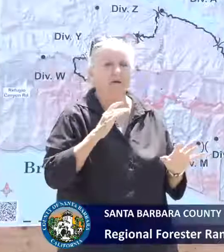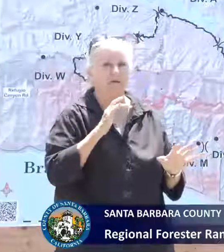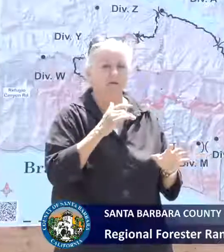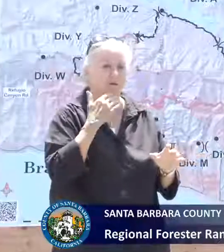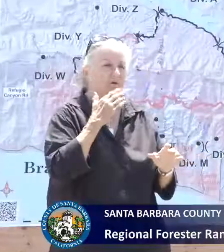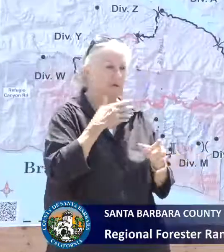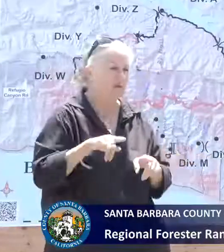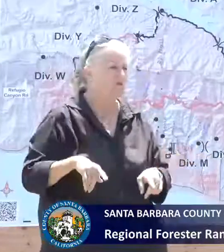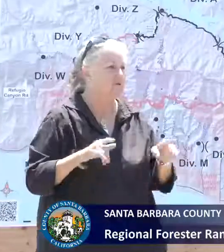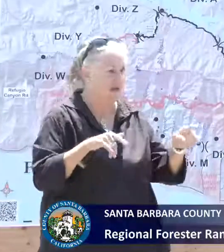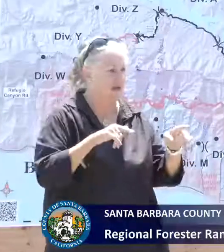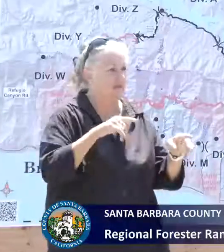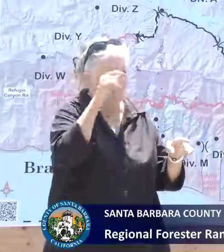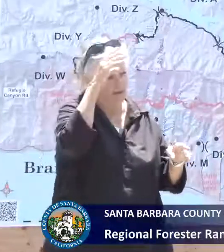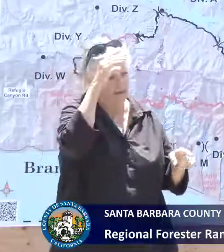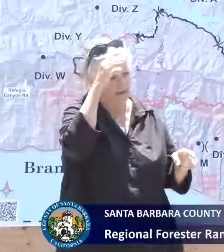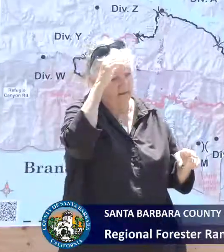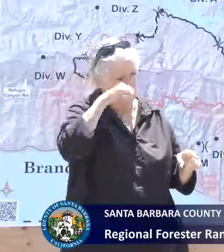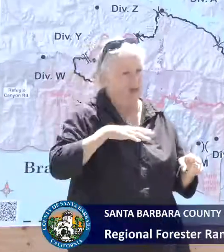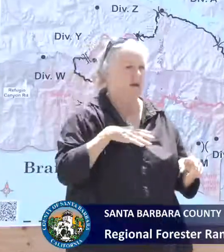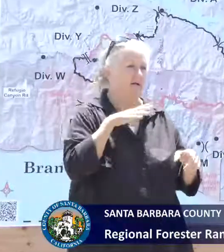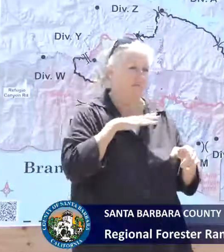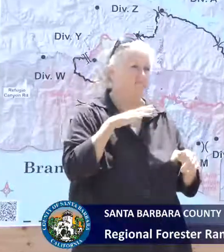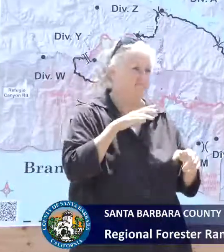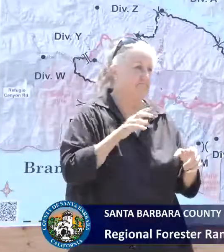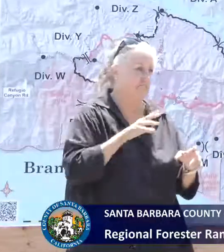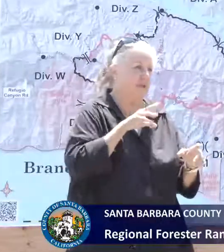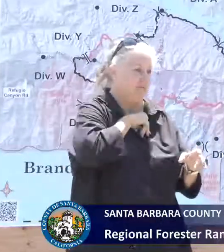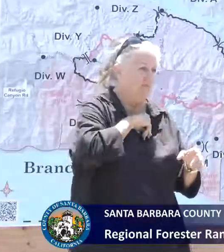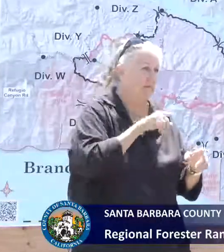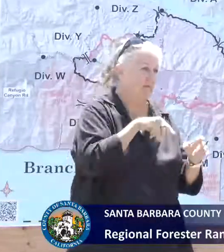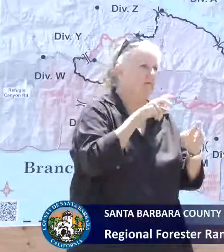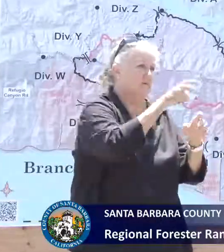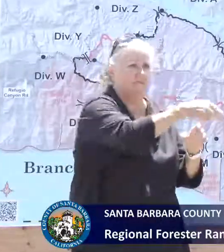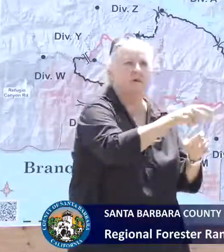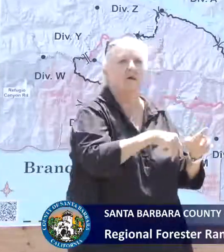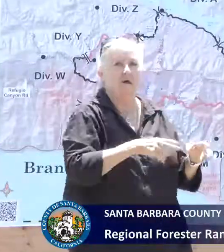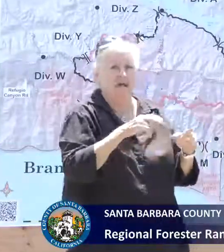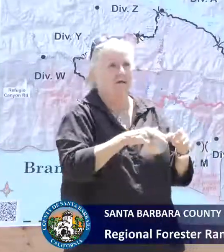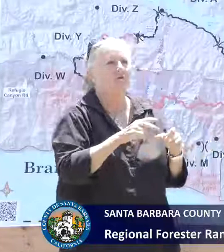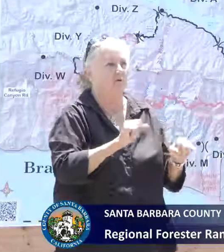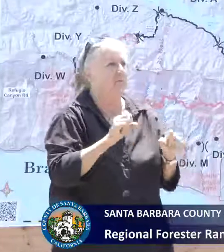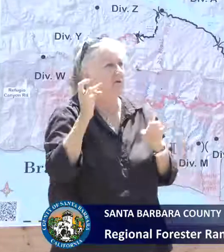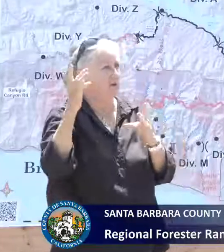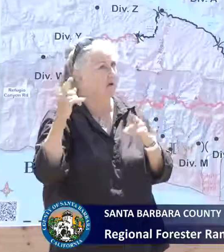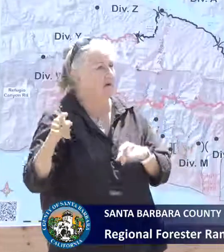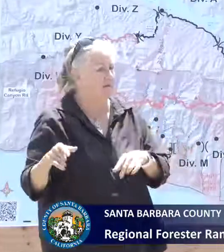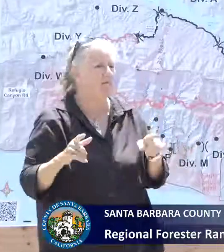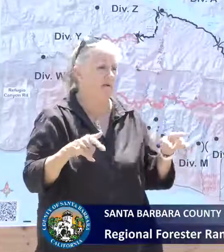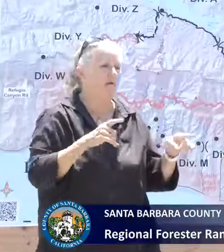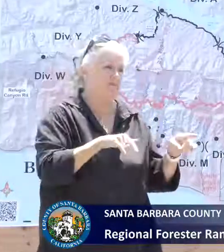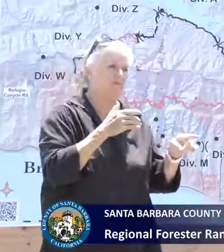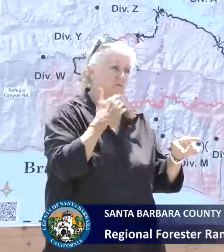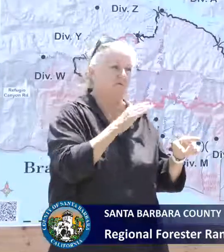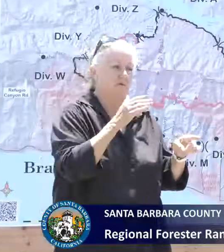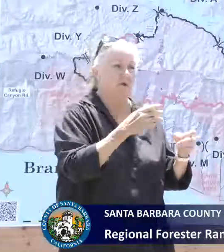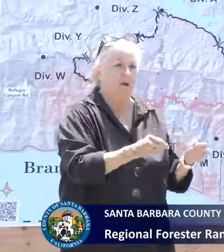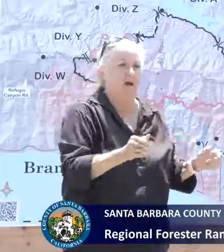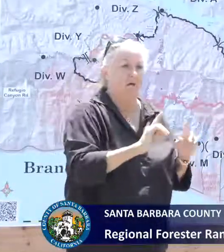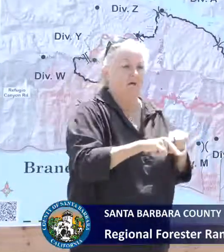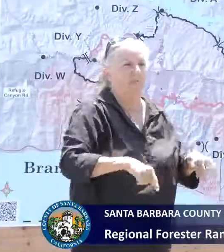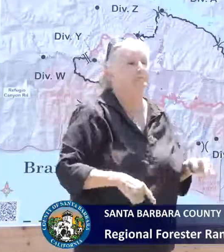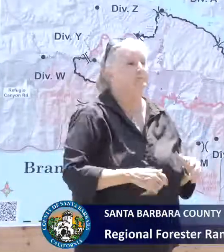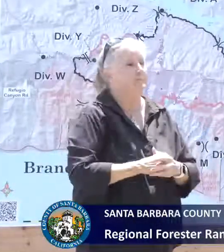the situation that he put himself in and to manage that, what could have been a disastrous outcome. I looked at